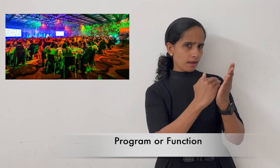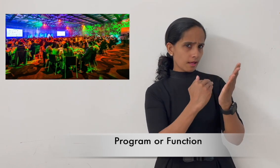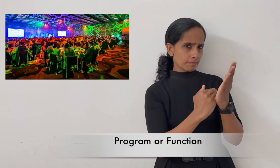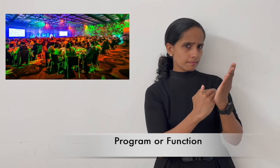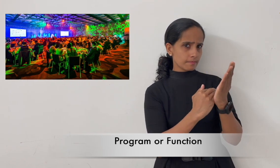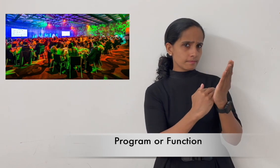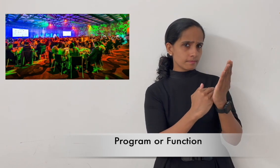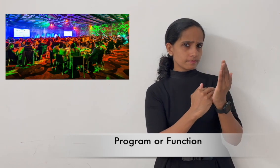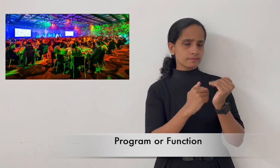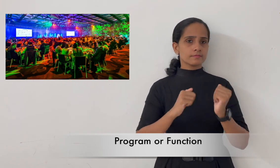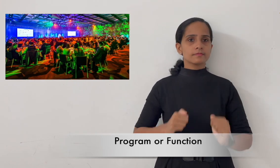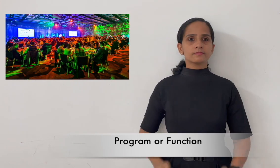Program or function.